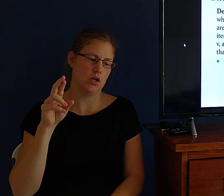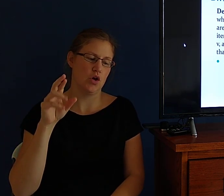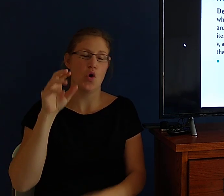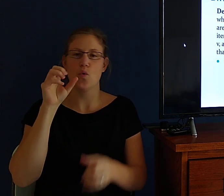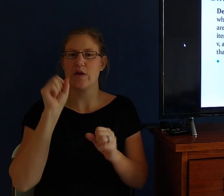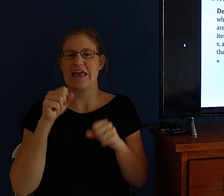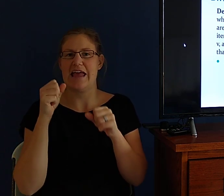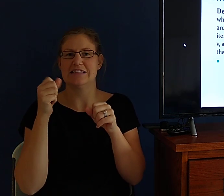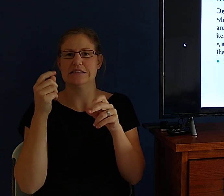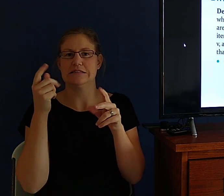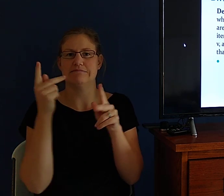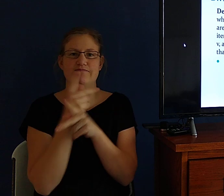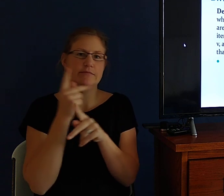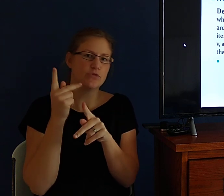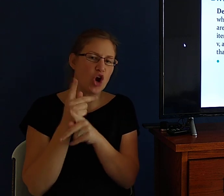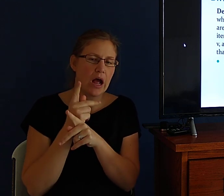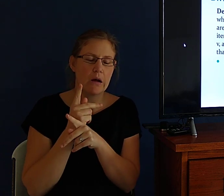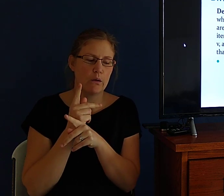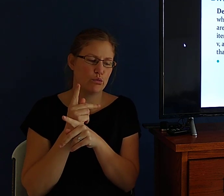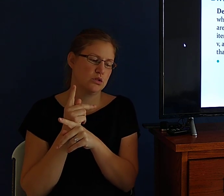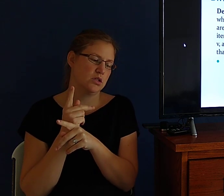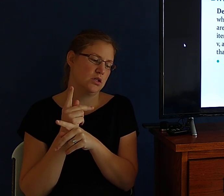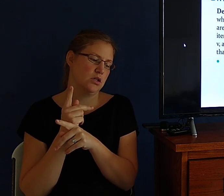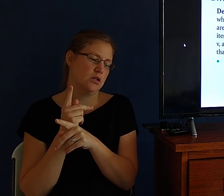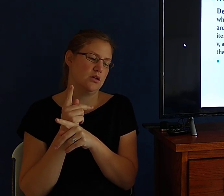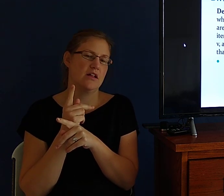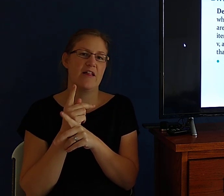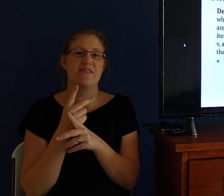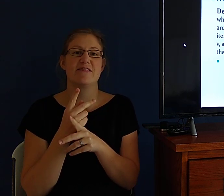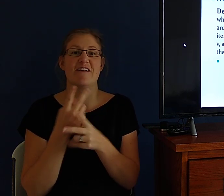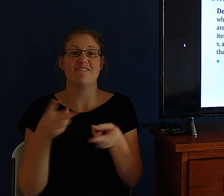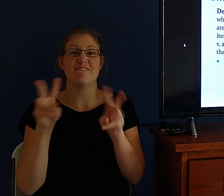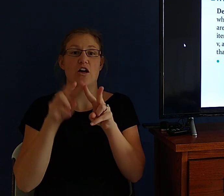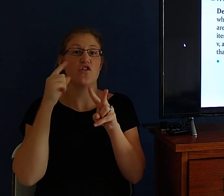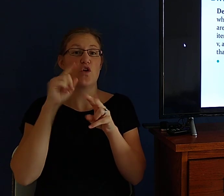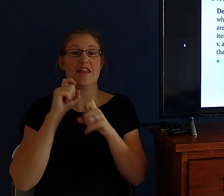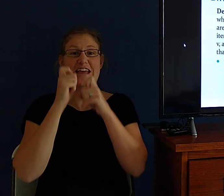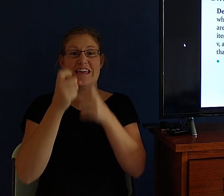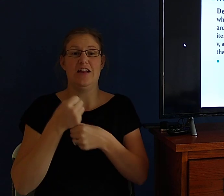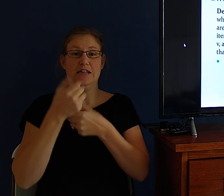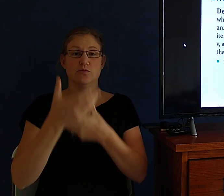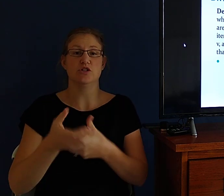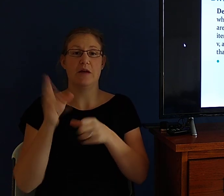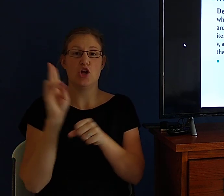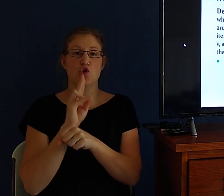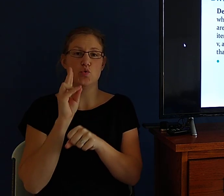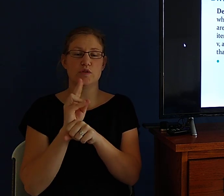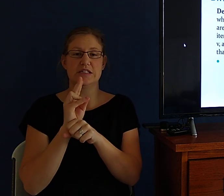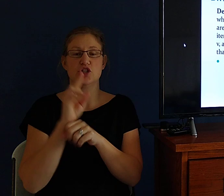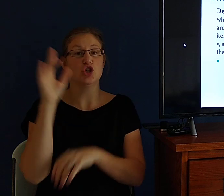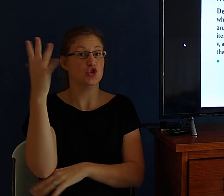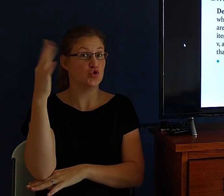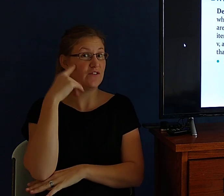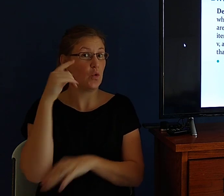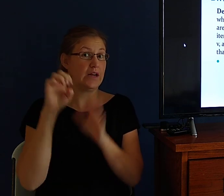calculate or compute or find out the value of the given expression by using a tree. For example, 1 plus